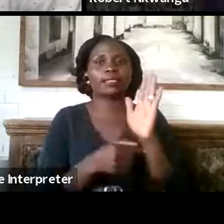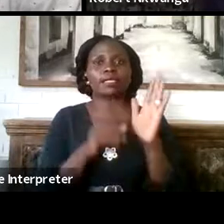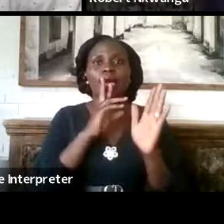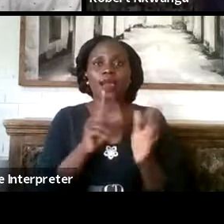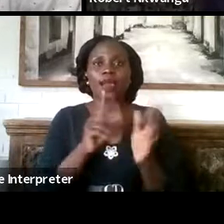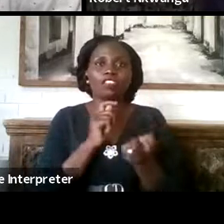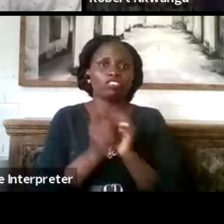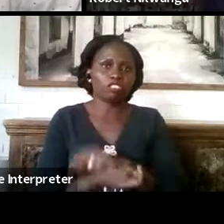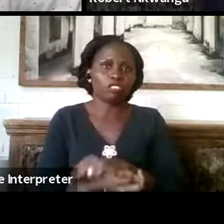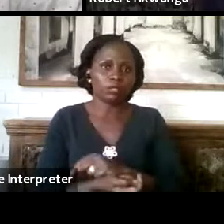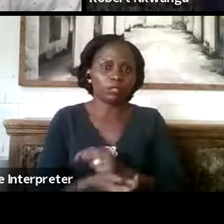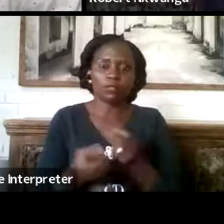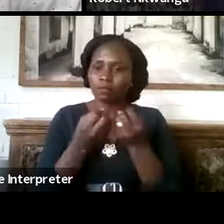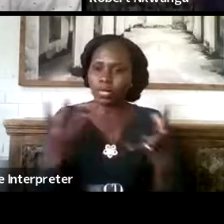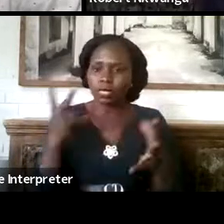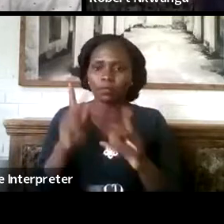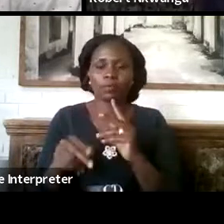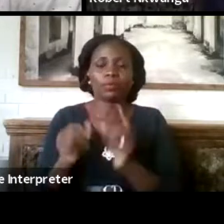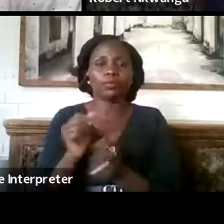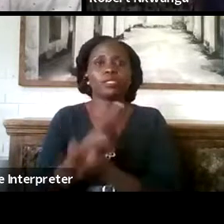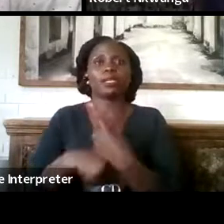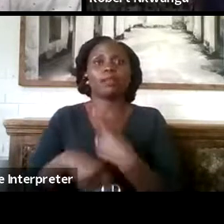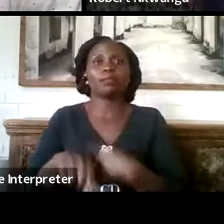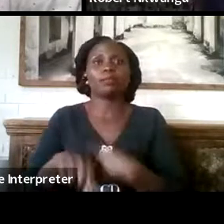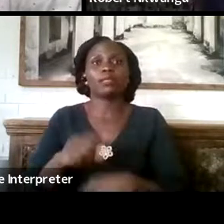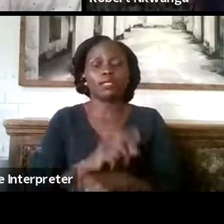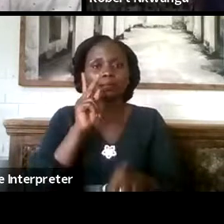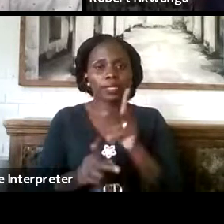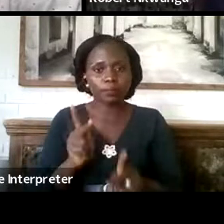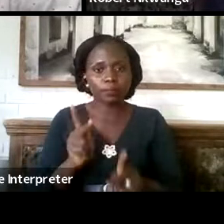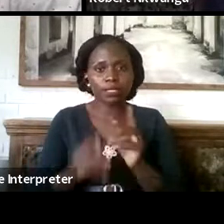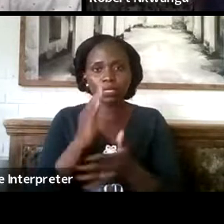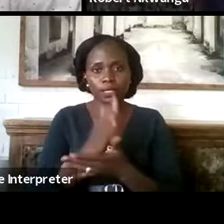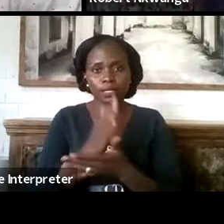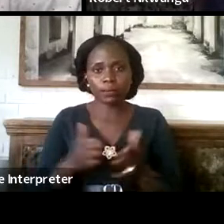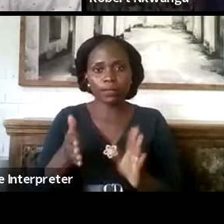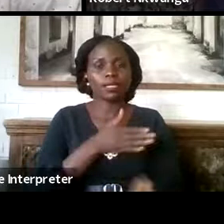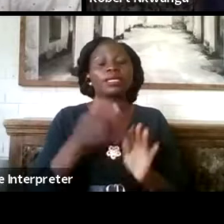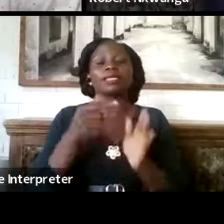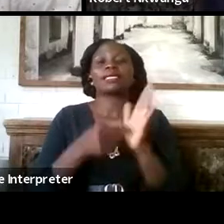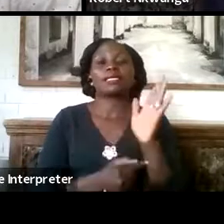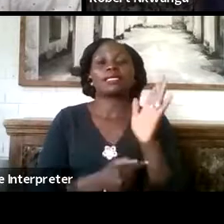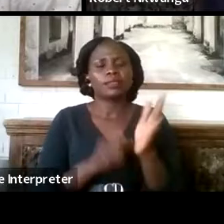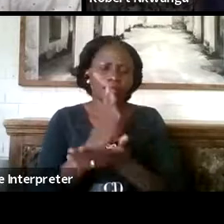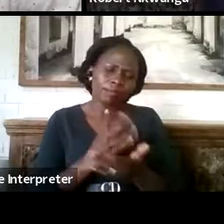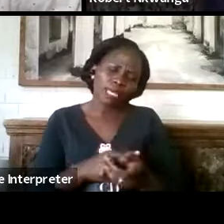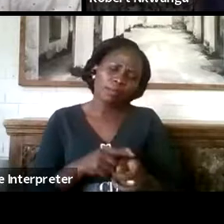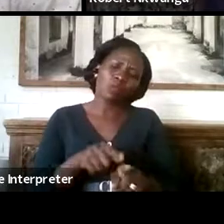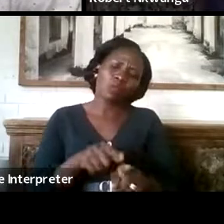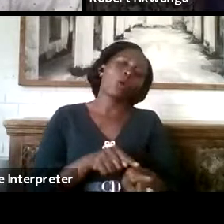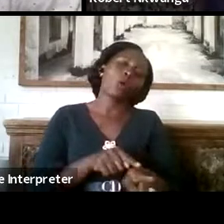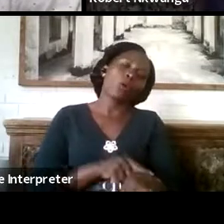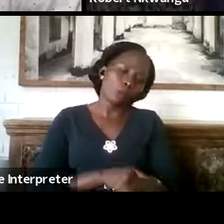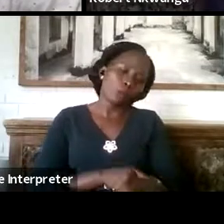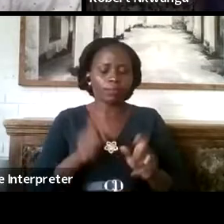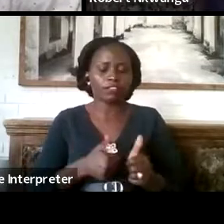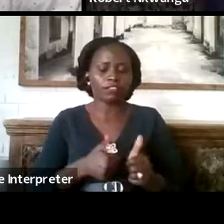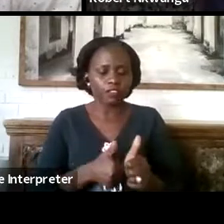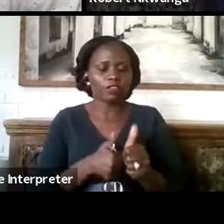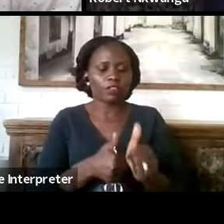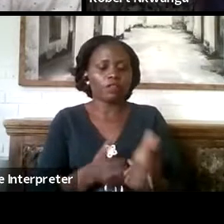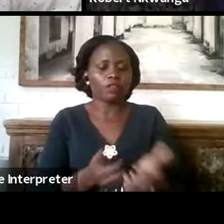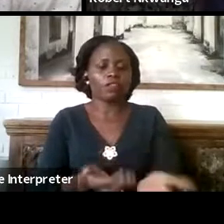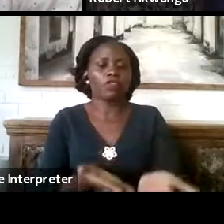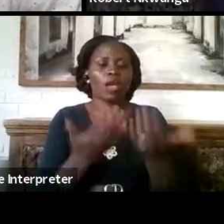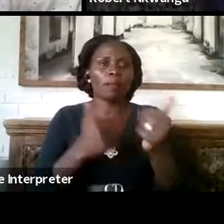people participated in some of these guidelines. Sometimes it takes long, but I think we need to follow them up and ensure that they come out. There's already a